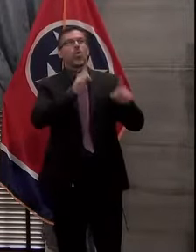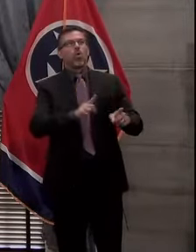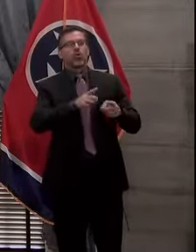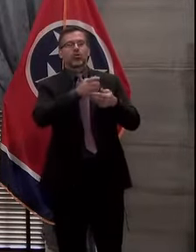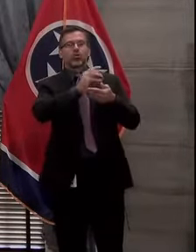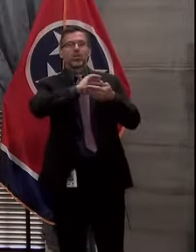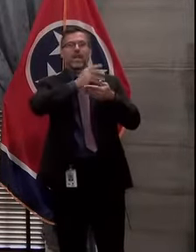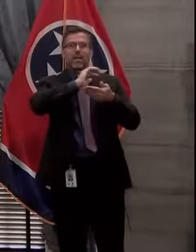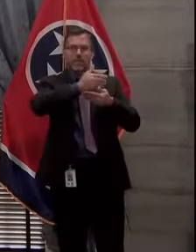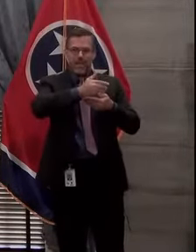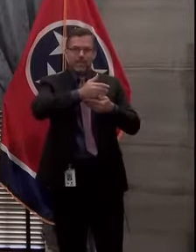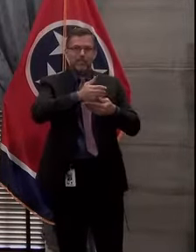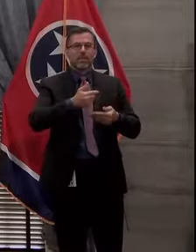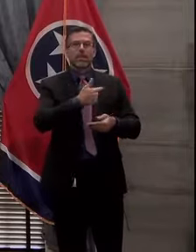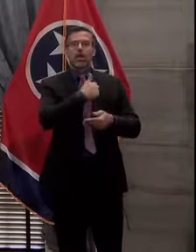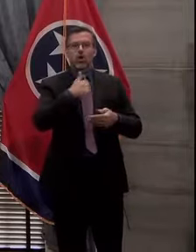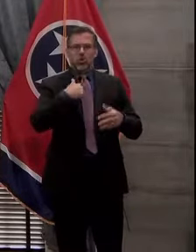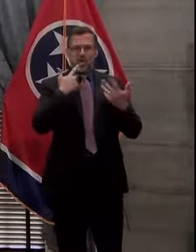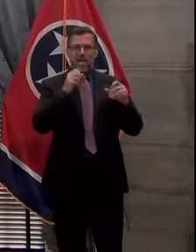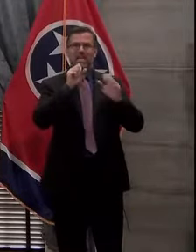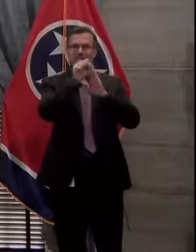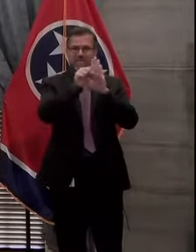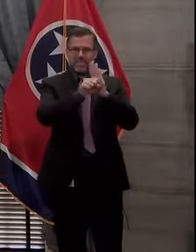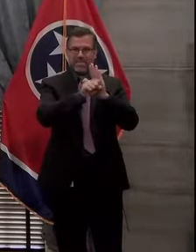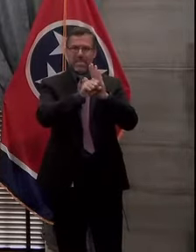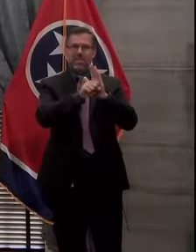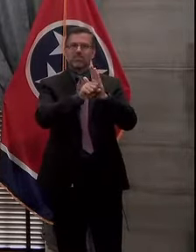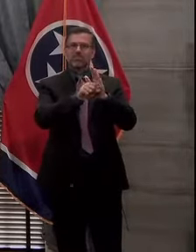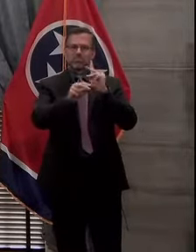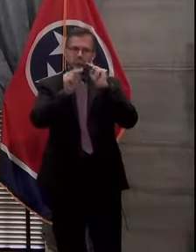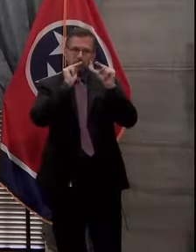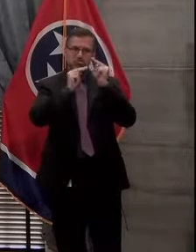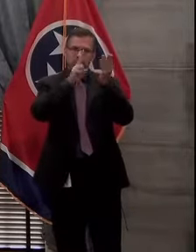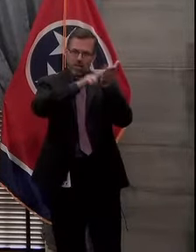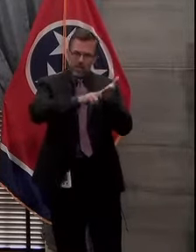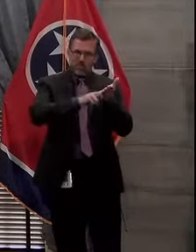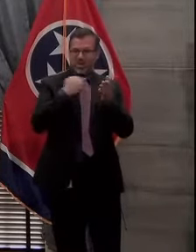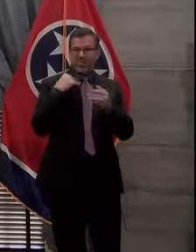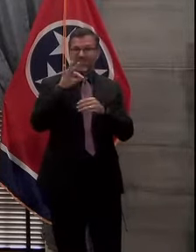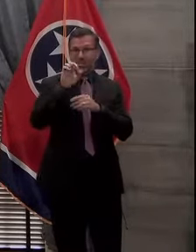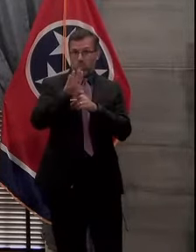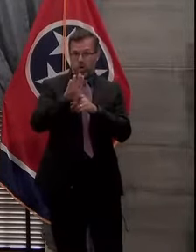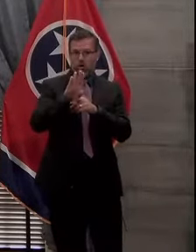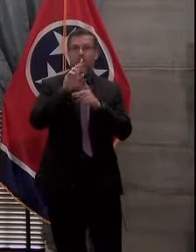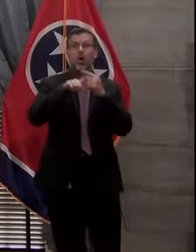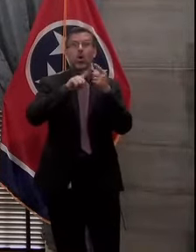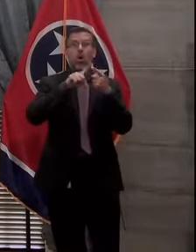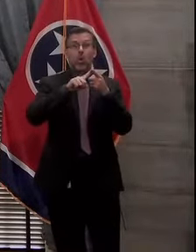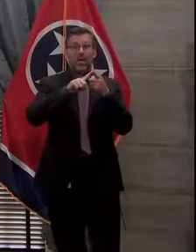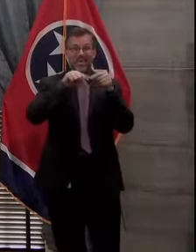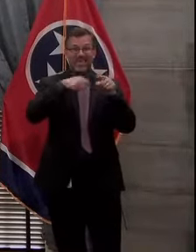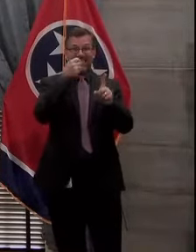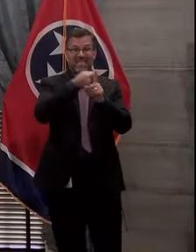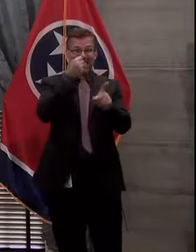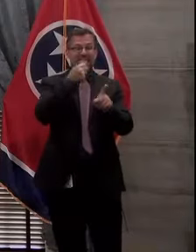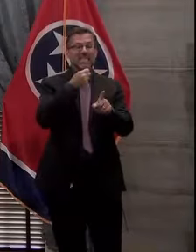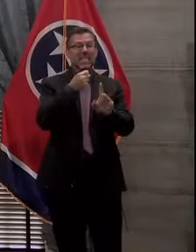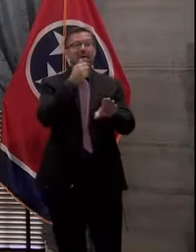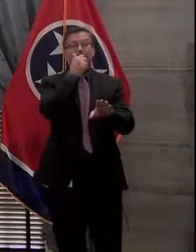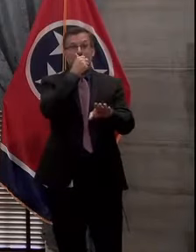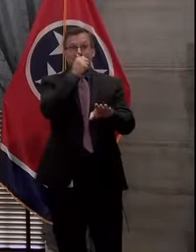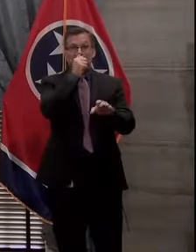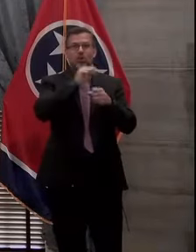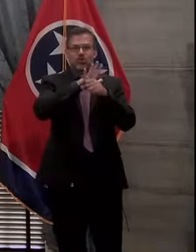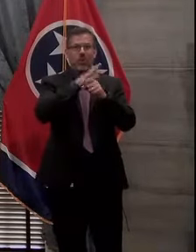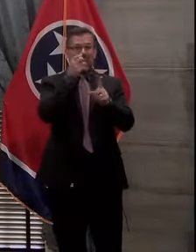state negotiated contract in February as soon as we saw one of the first cases hit, which has actually allowed for those districts who have purchased